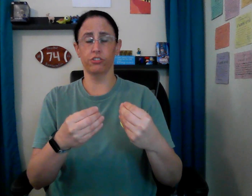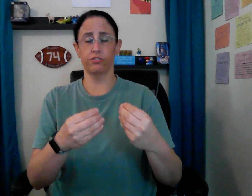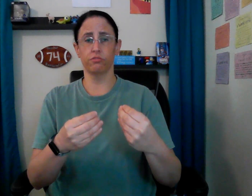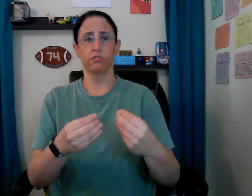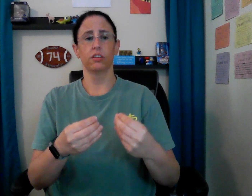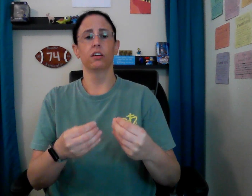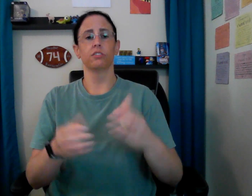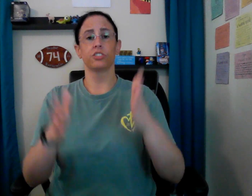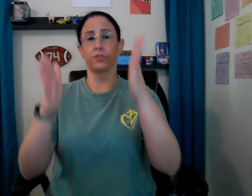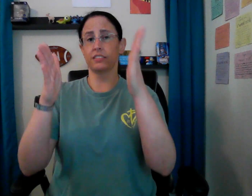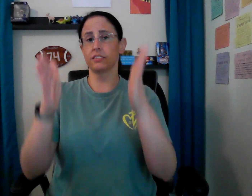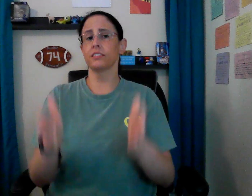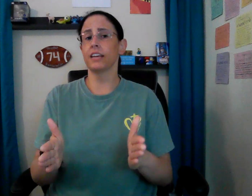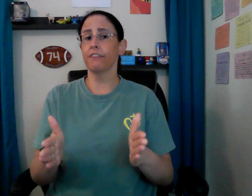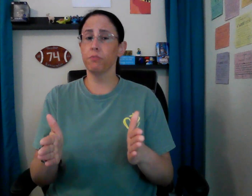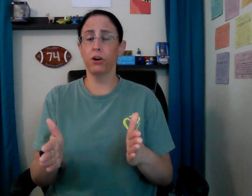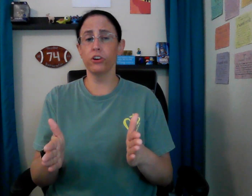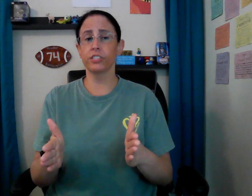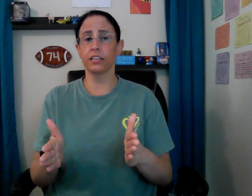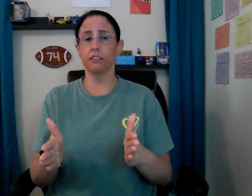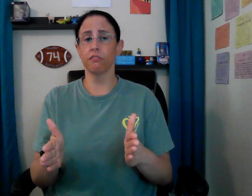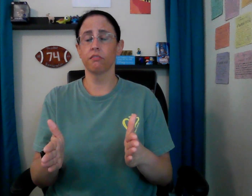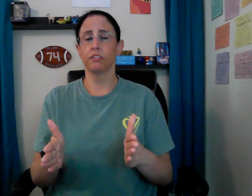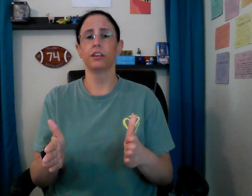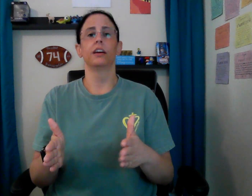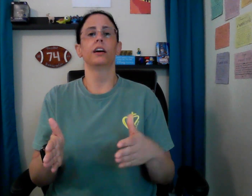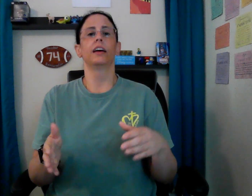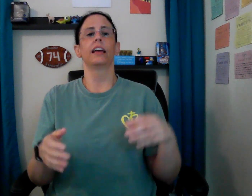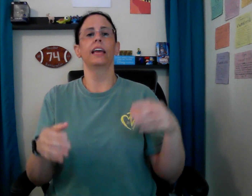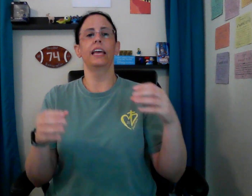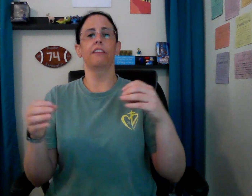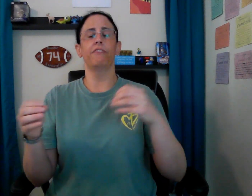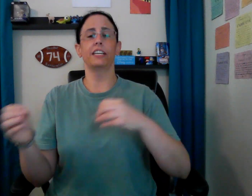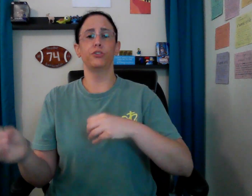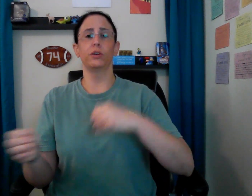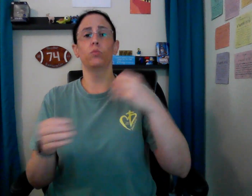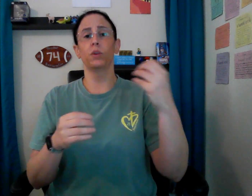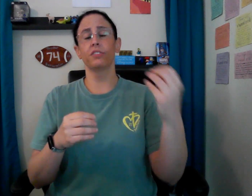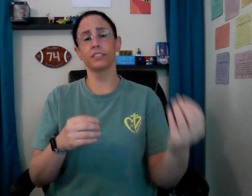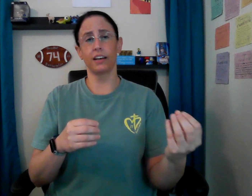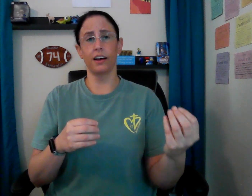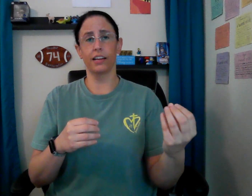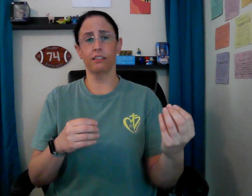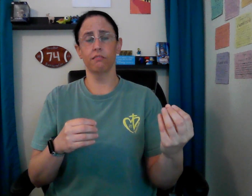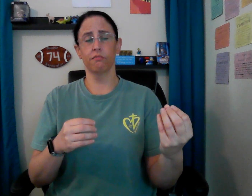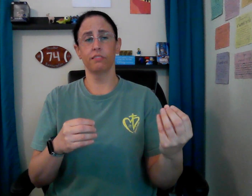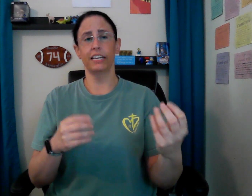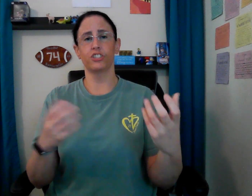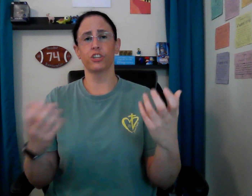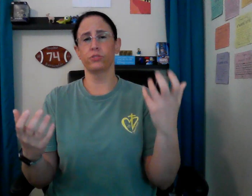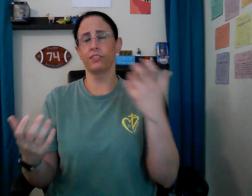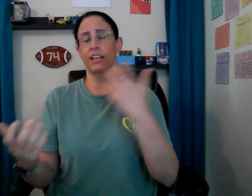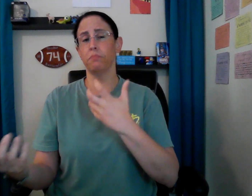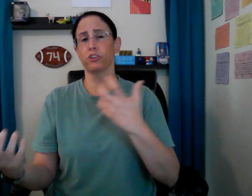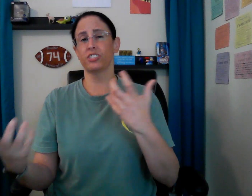markers. So this is the sign for person. If I do it with a sign, it shows that that person